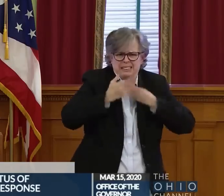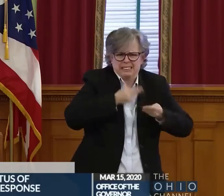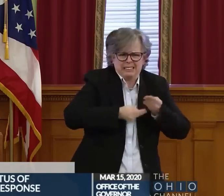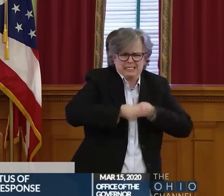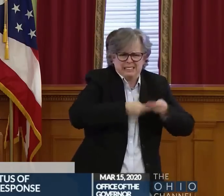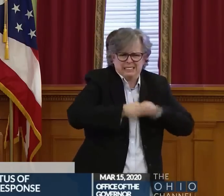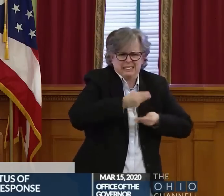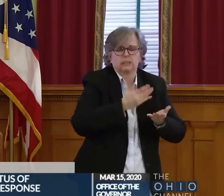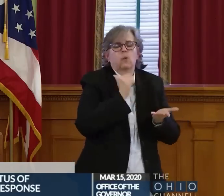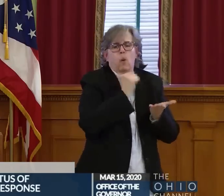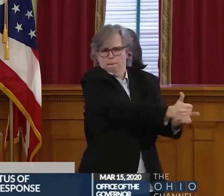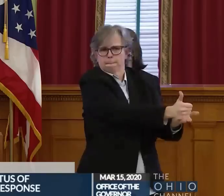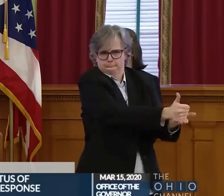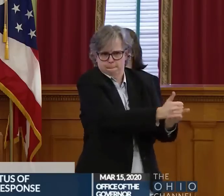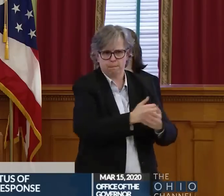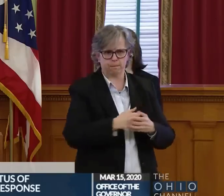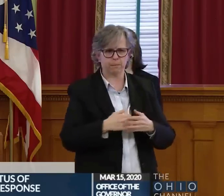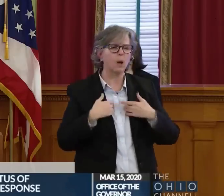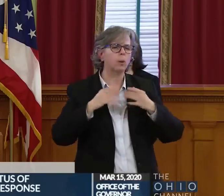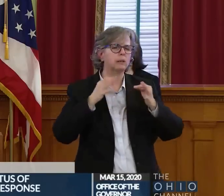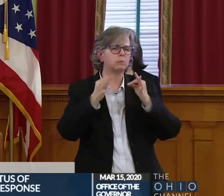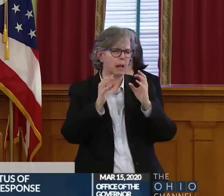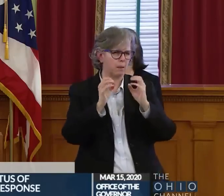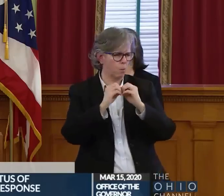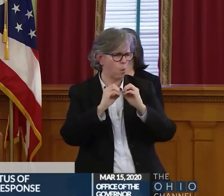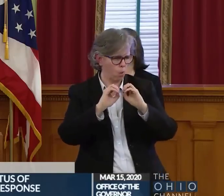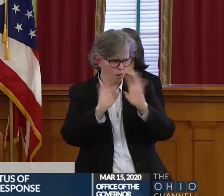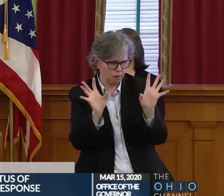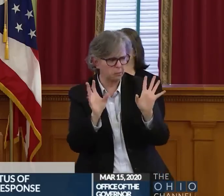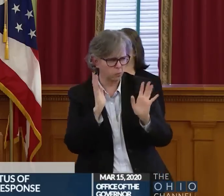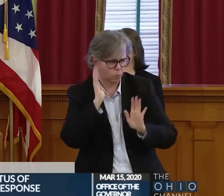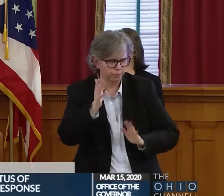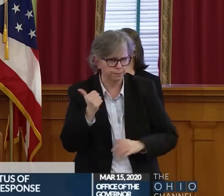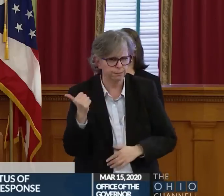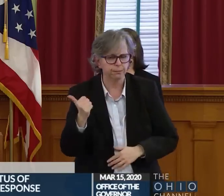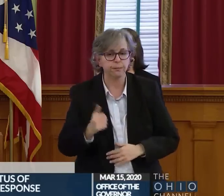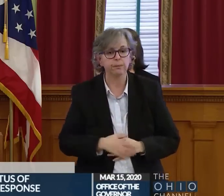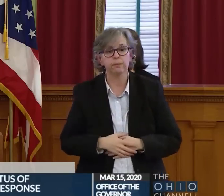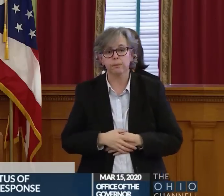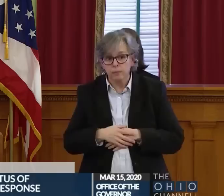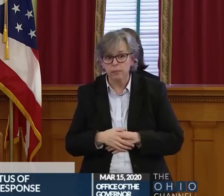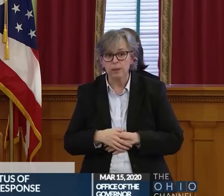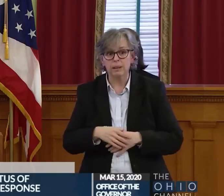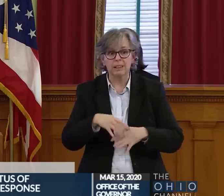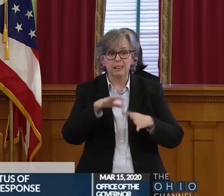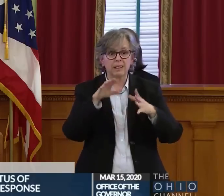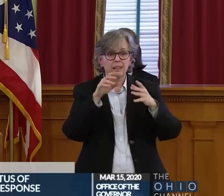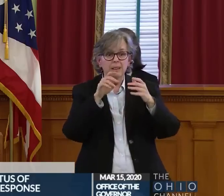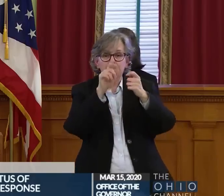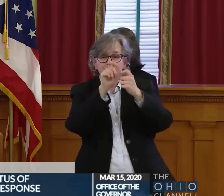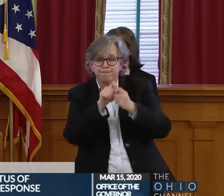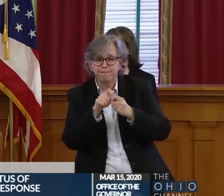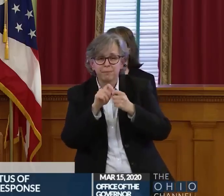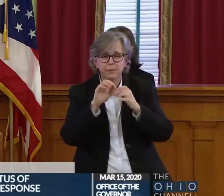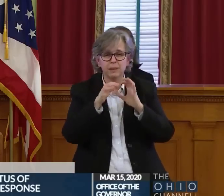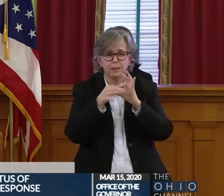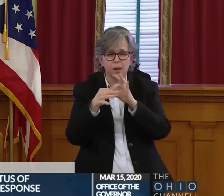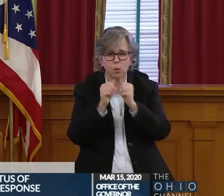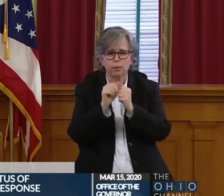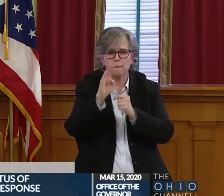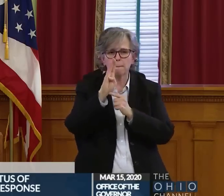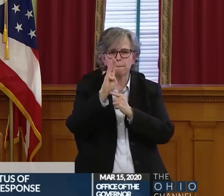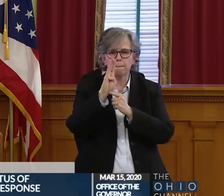me explain how this will happen. The details of this buyback include if you're a bar or restaurant who needs to return